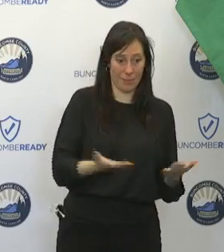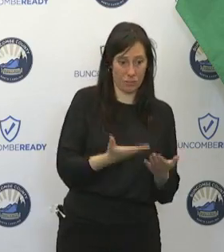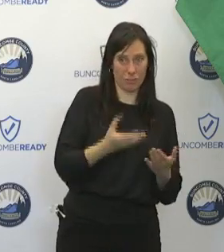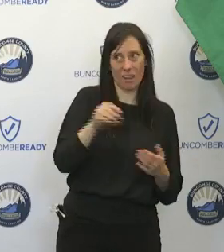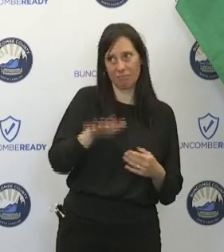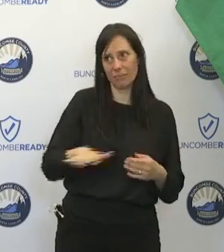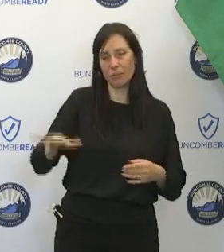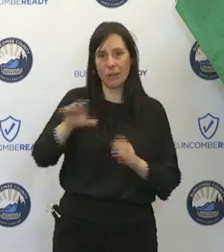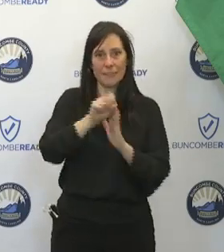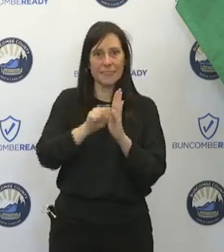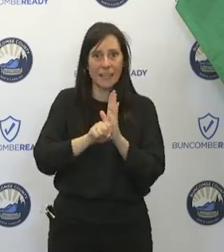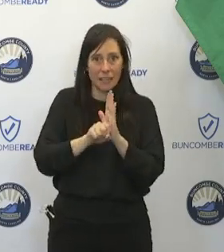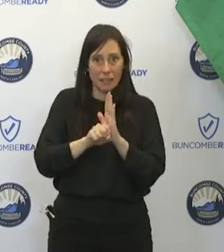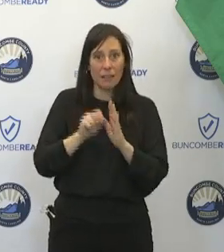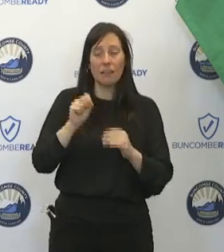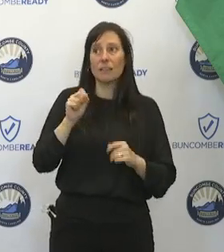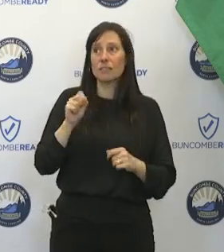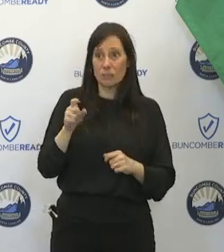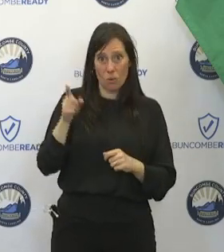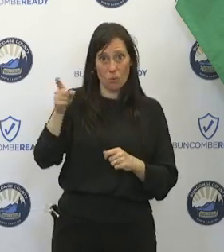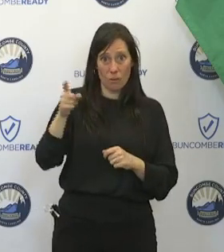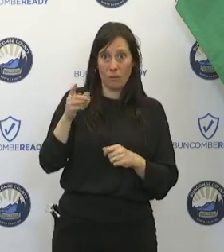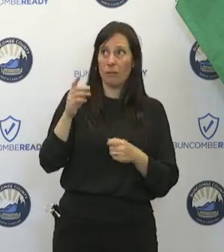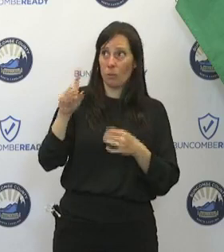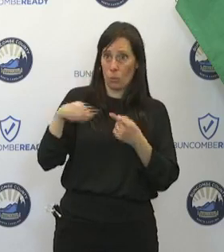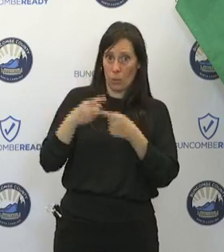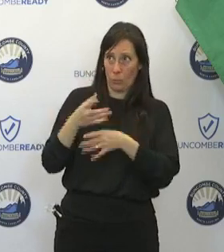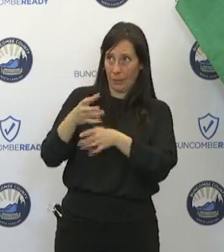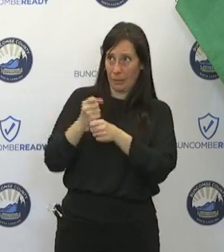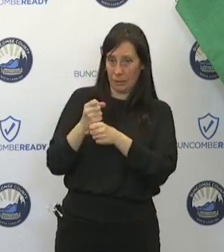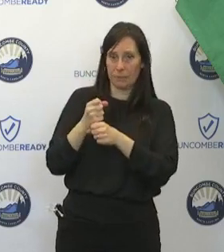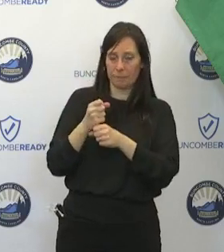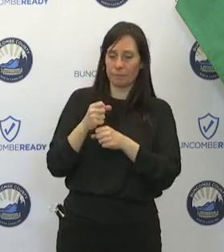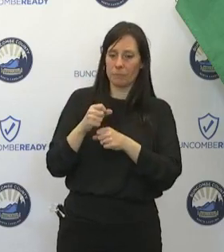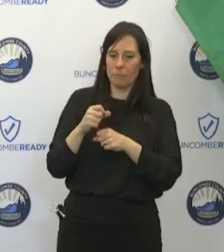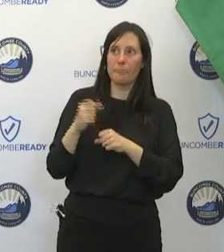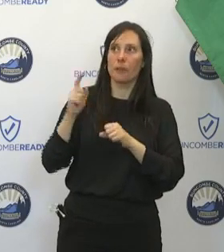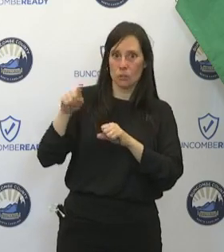until vaccine supply is ample and sufficient and folks have received their complete